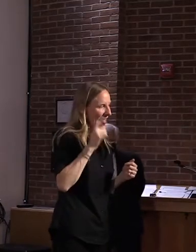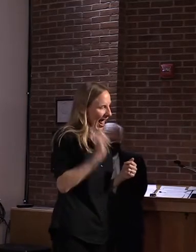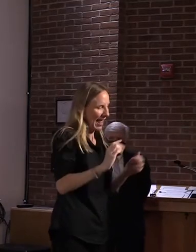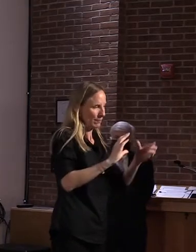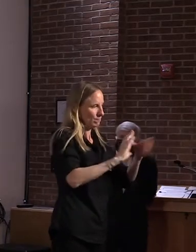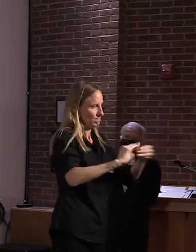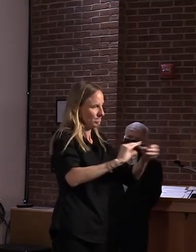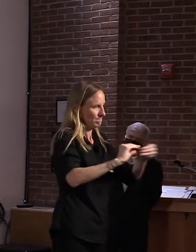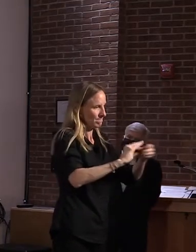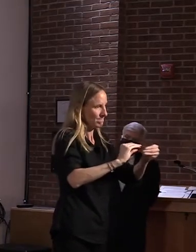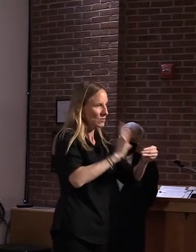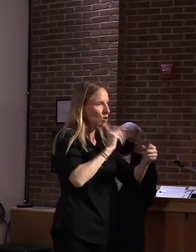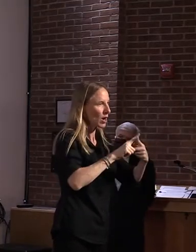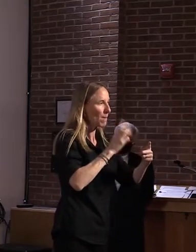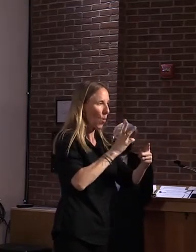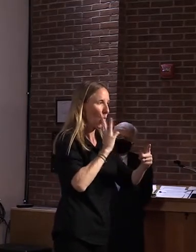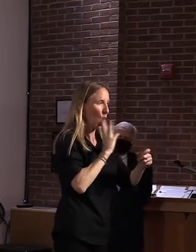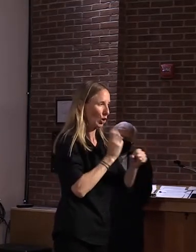about water safety.